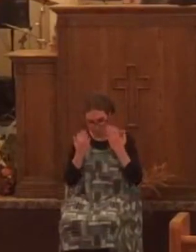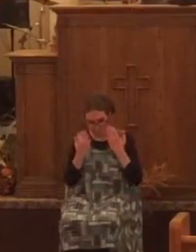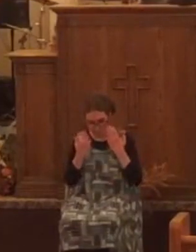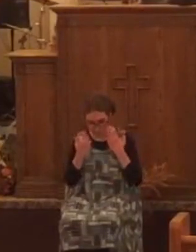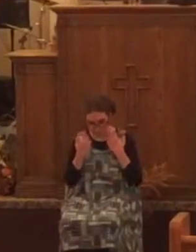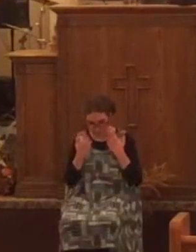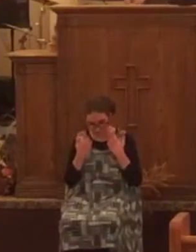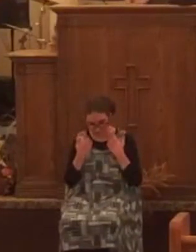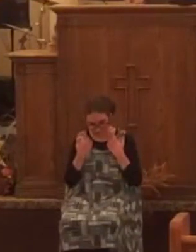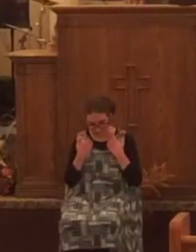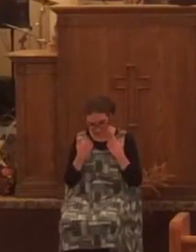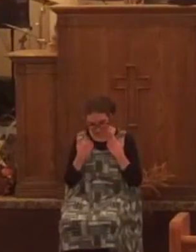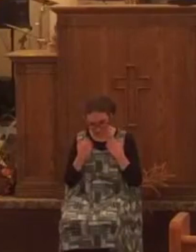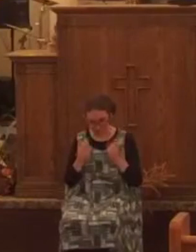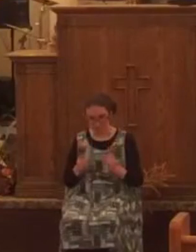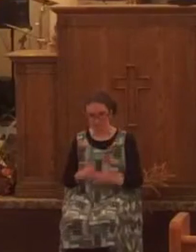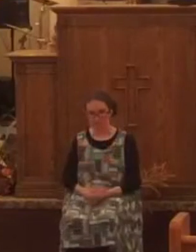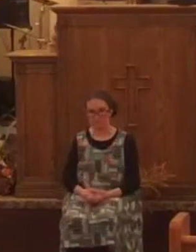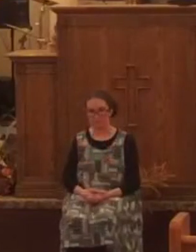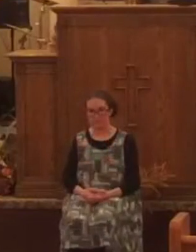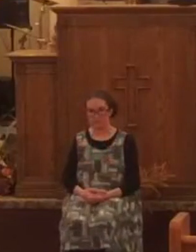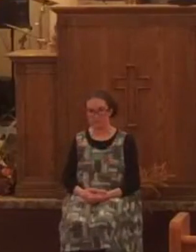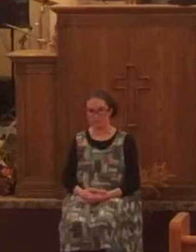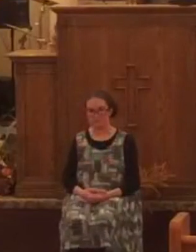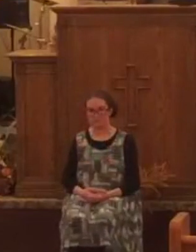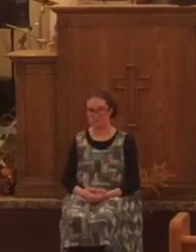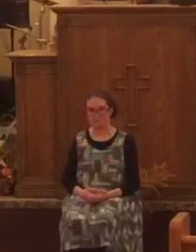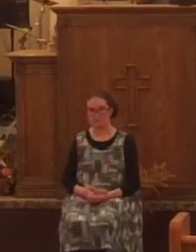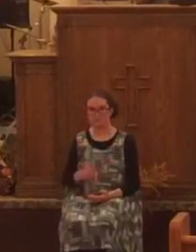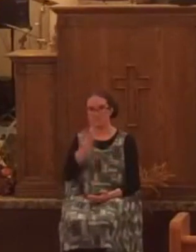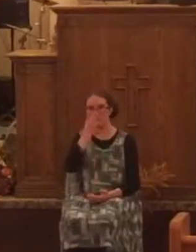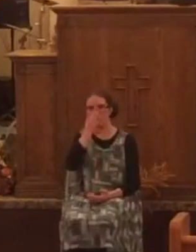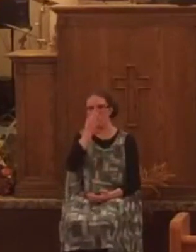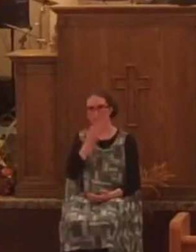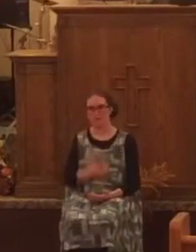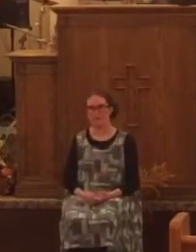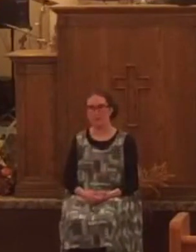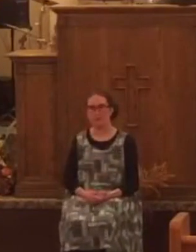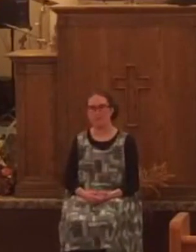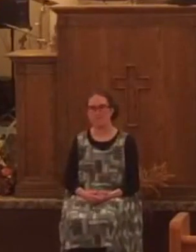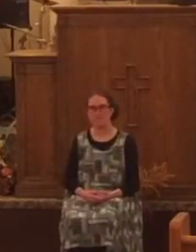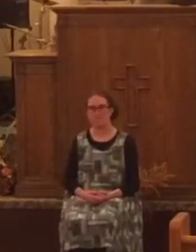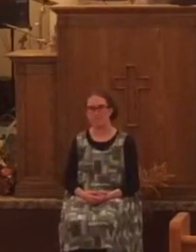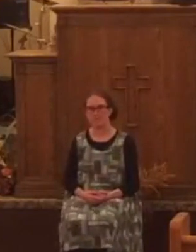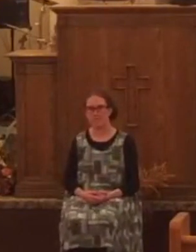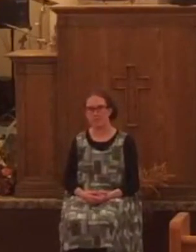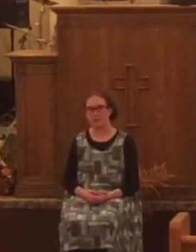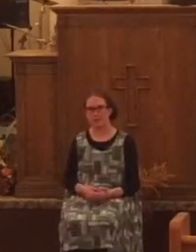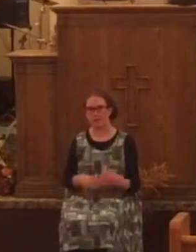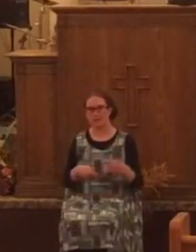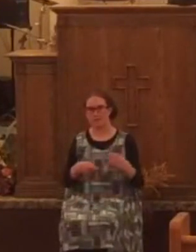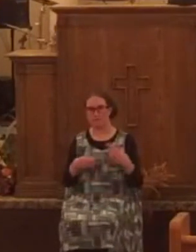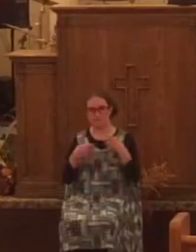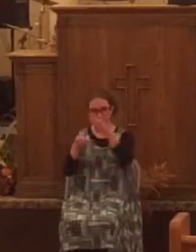me a time to mourn. That's what it meant. Yes, sir. Praise God. And respectfully,